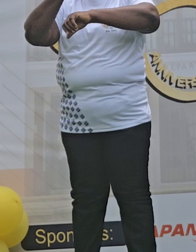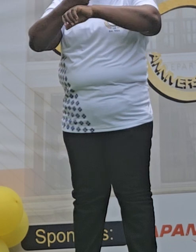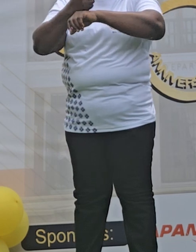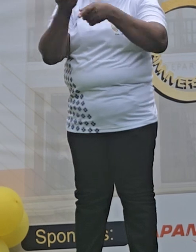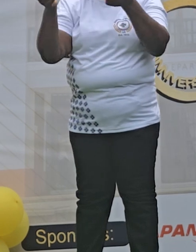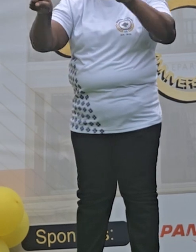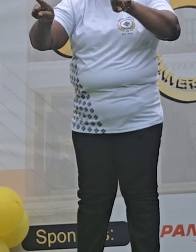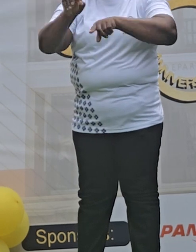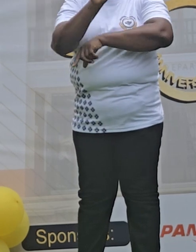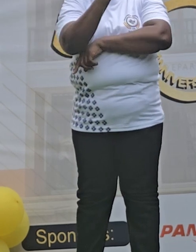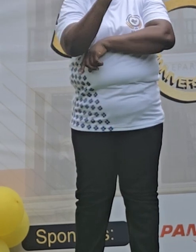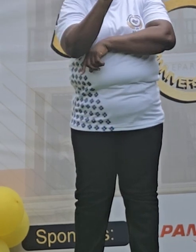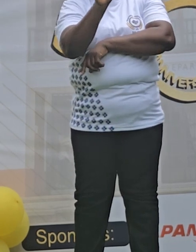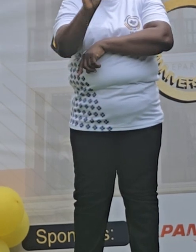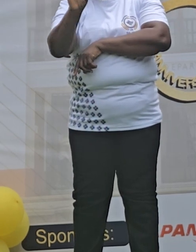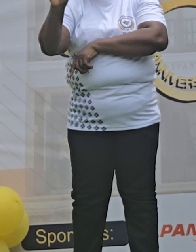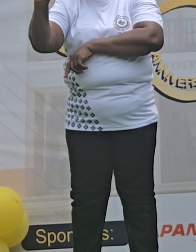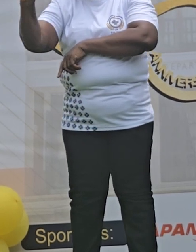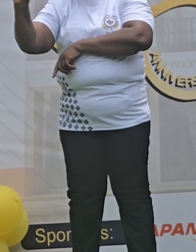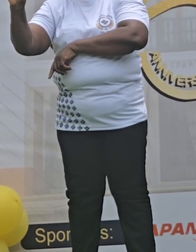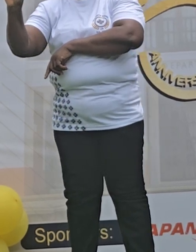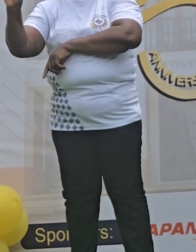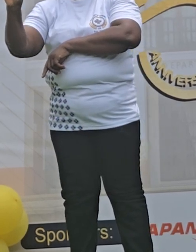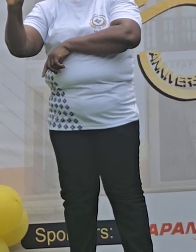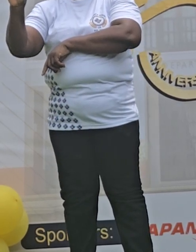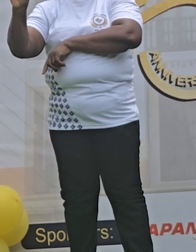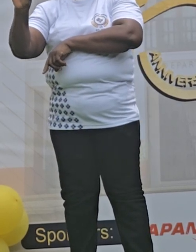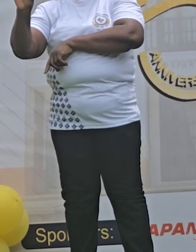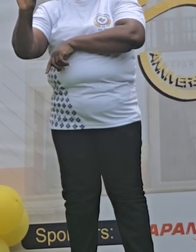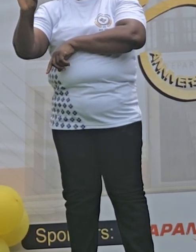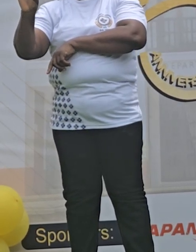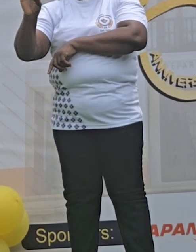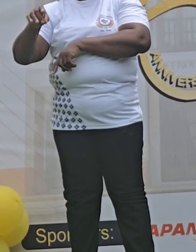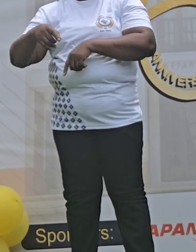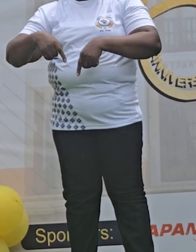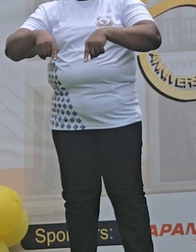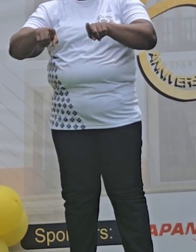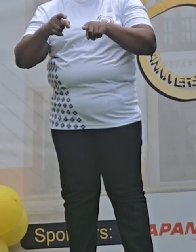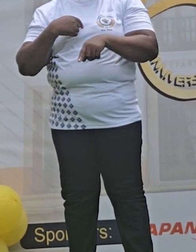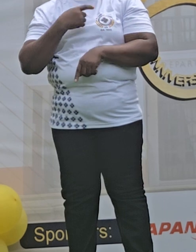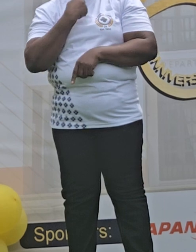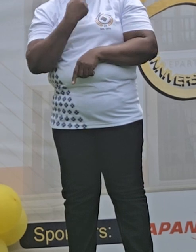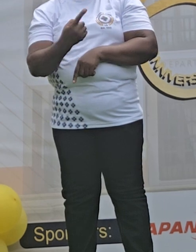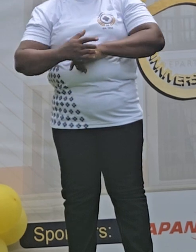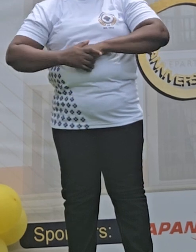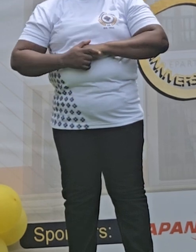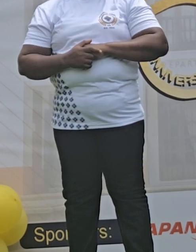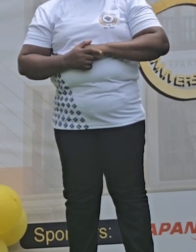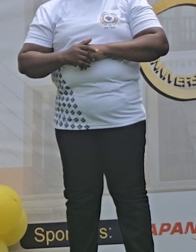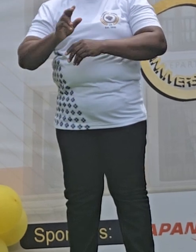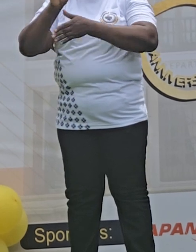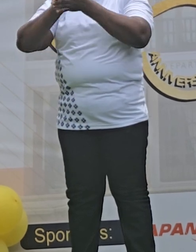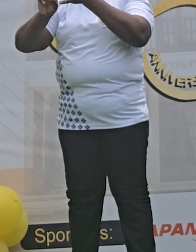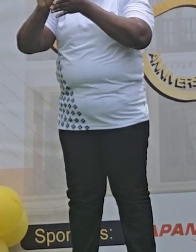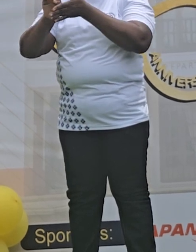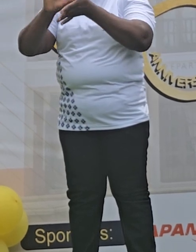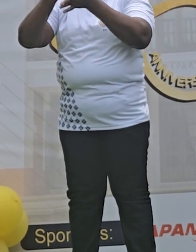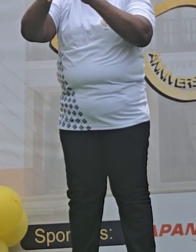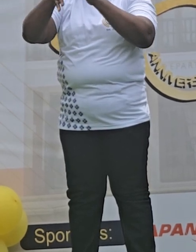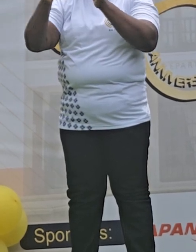in 1948. What is often not said is that the university was